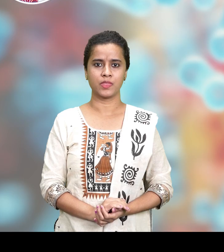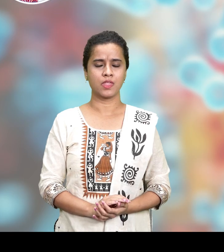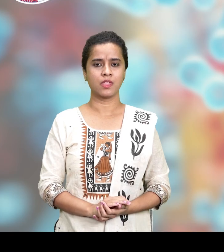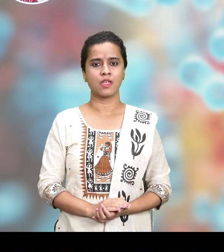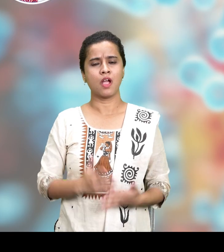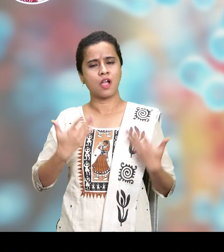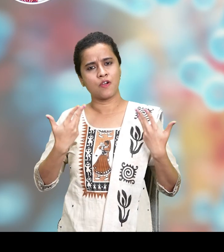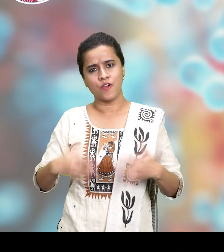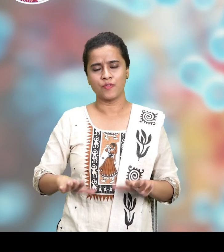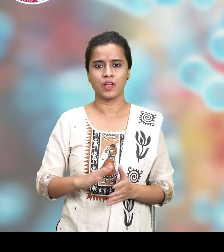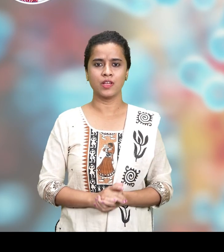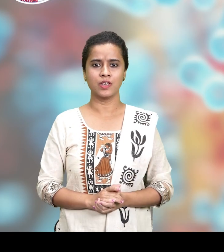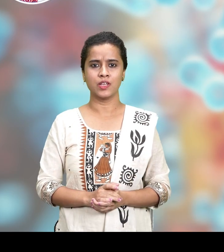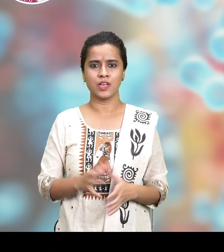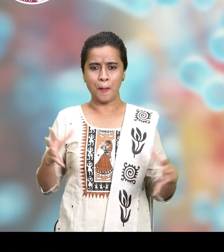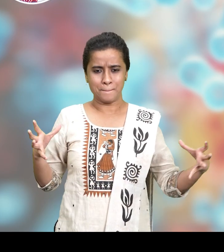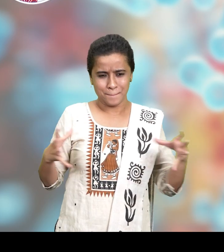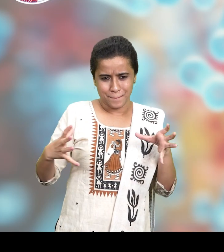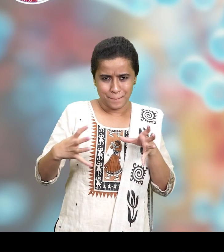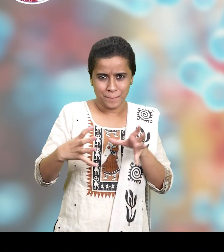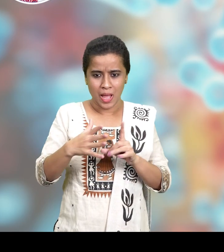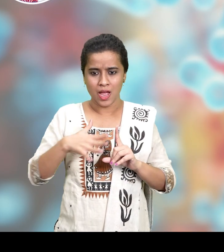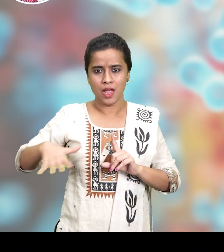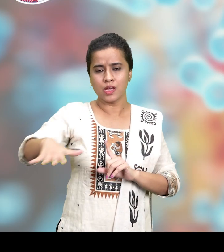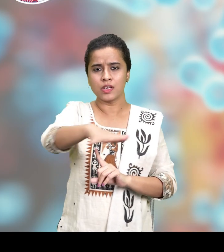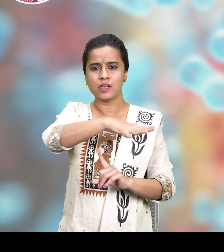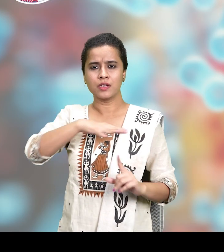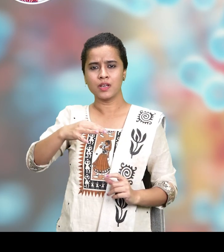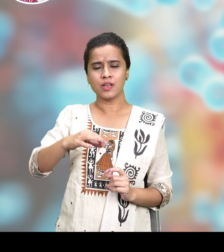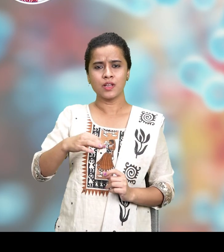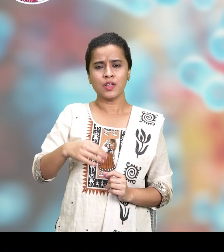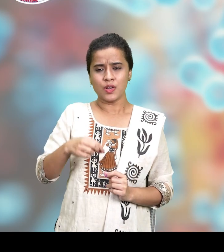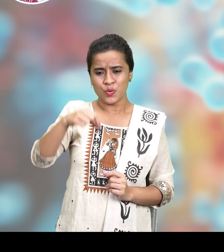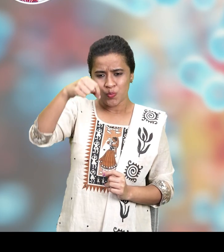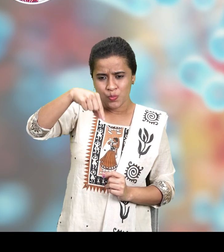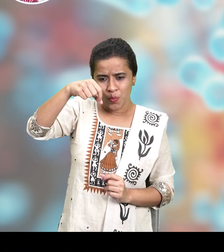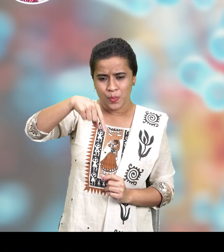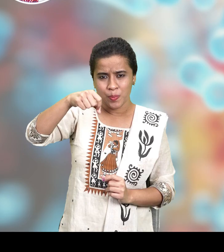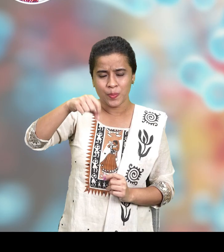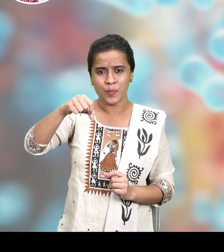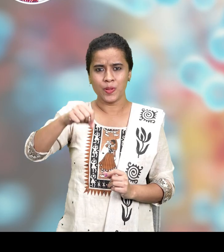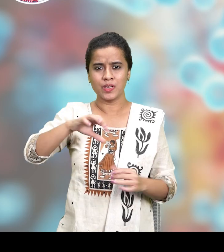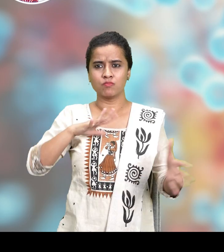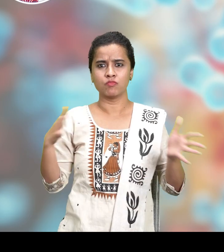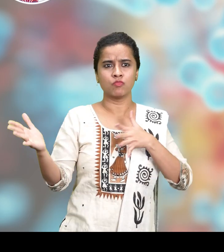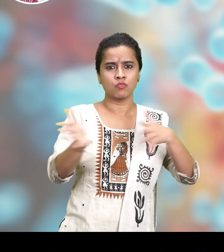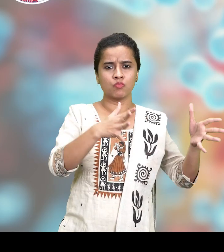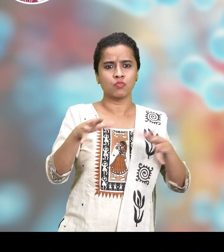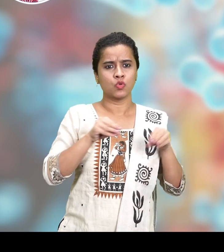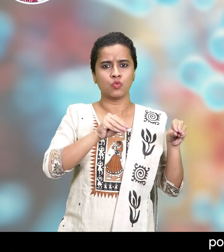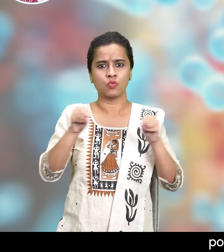However, in closed areas, the droplet nuclei recirculate